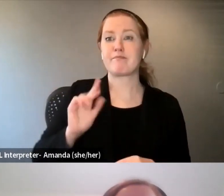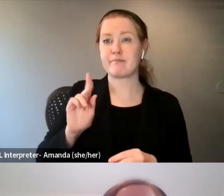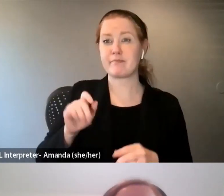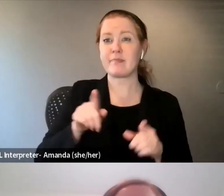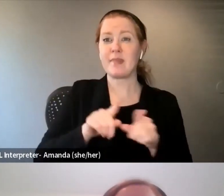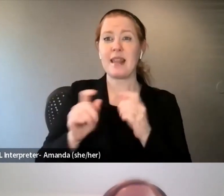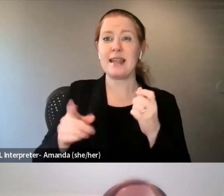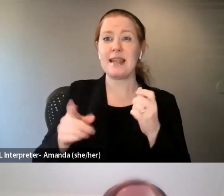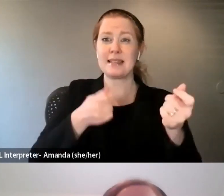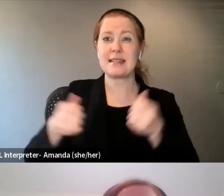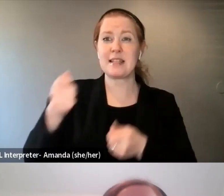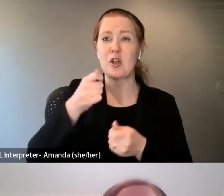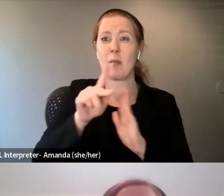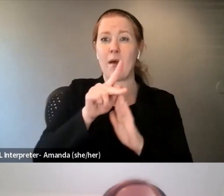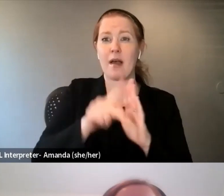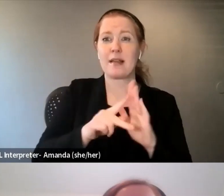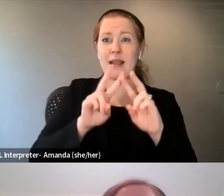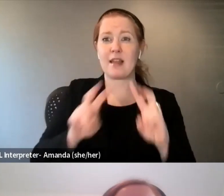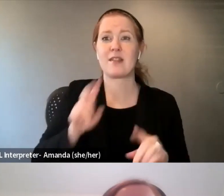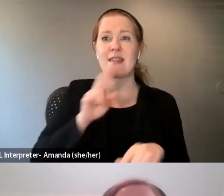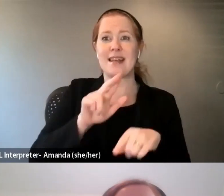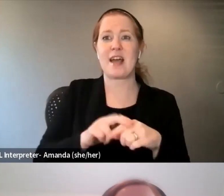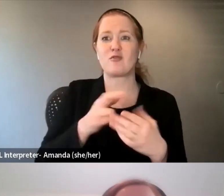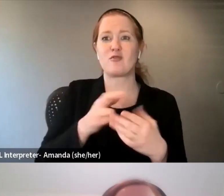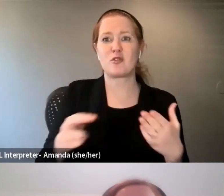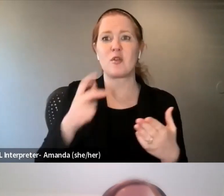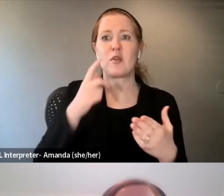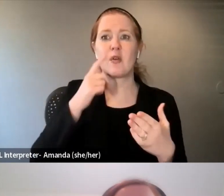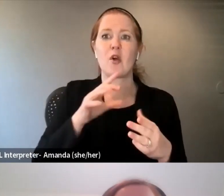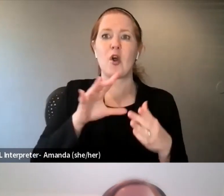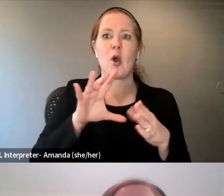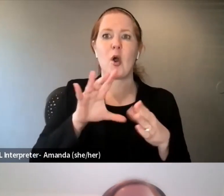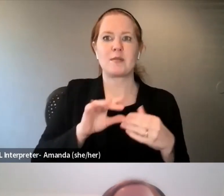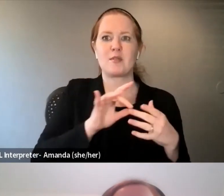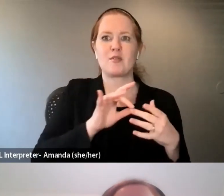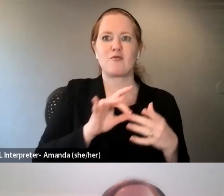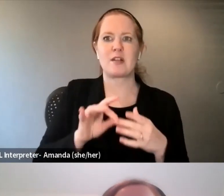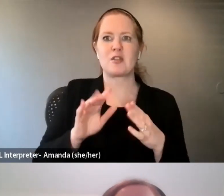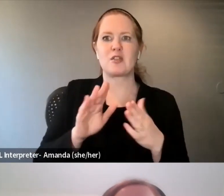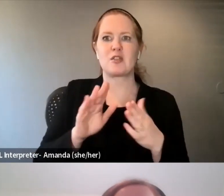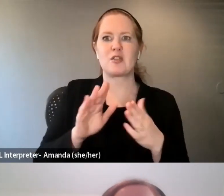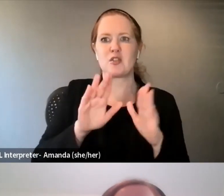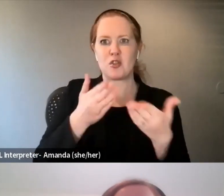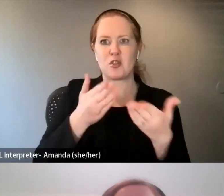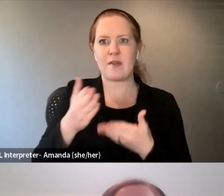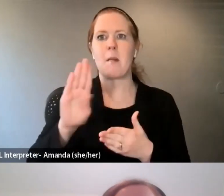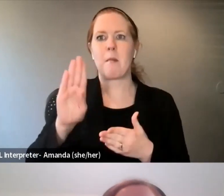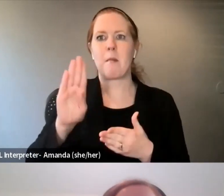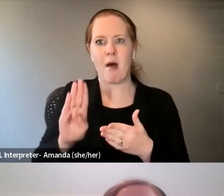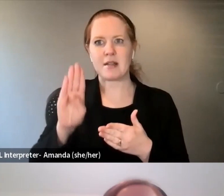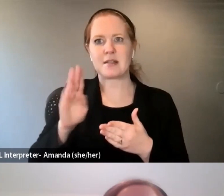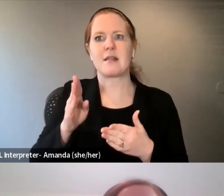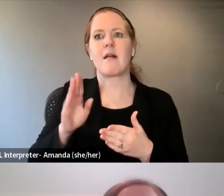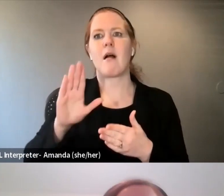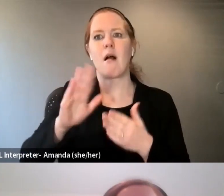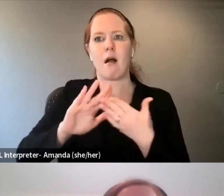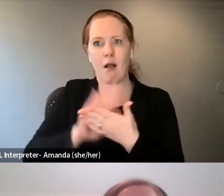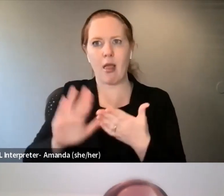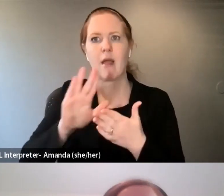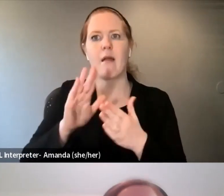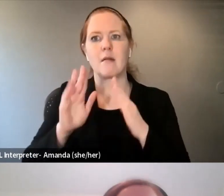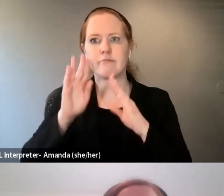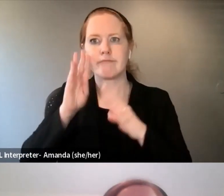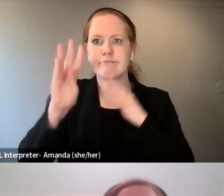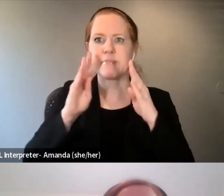policy analyst at the National Resource Center for Participant-Directed Services at Boston College, with a focus on innovative, practical